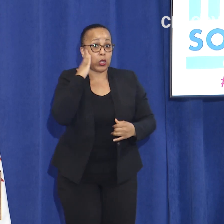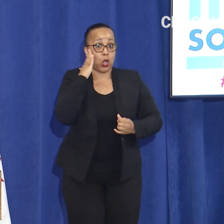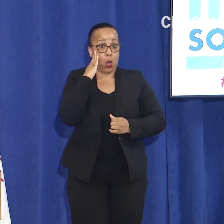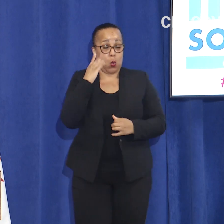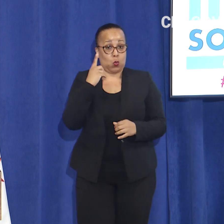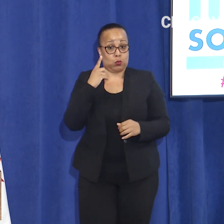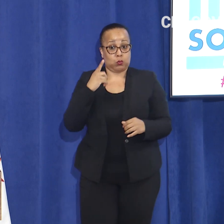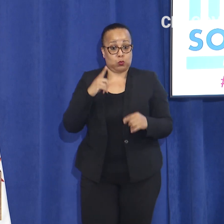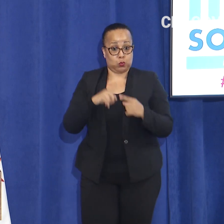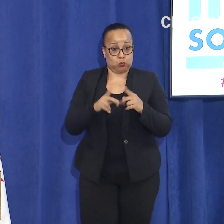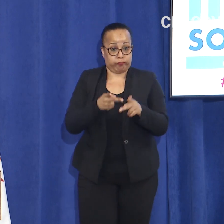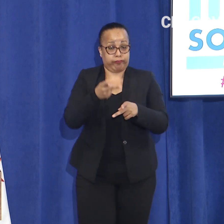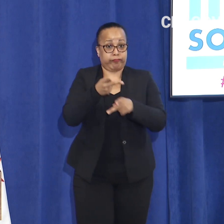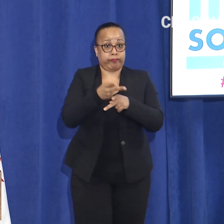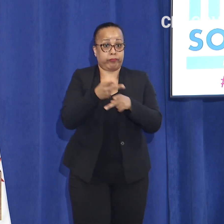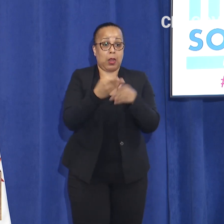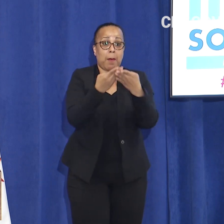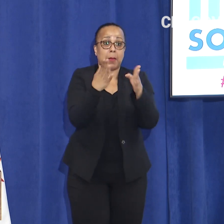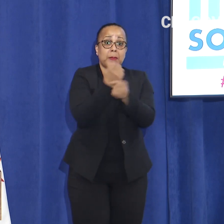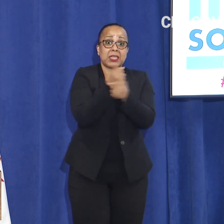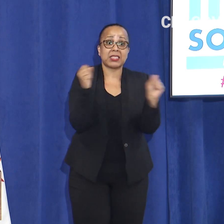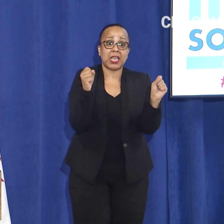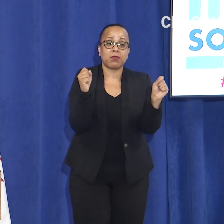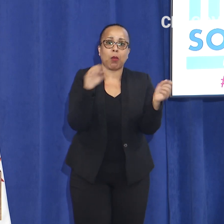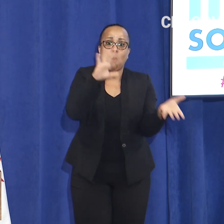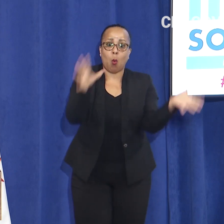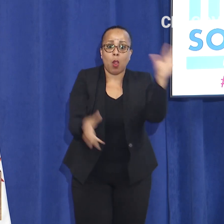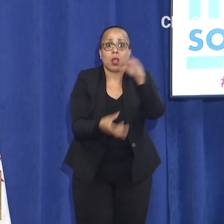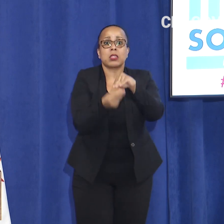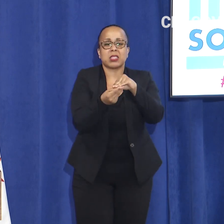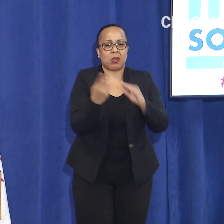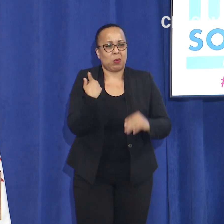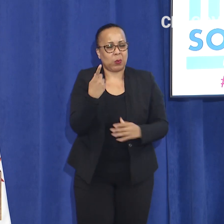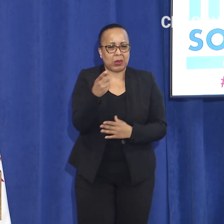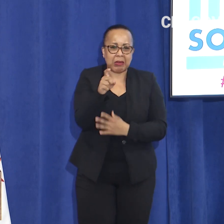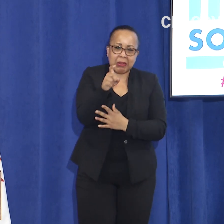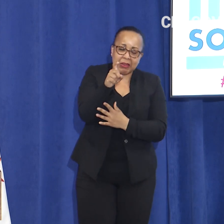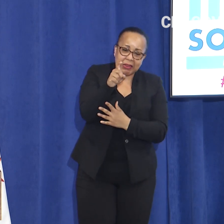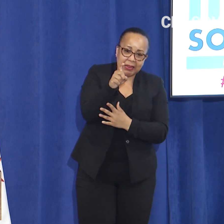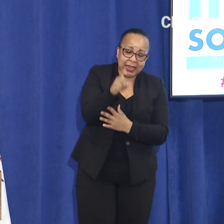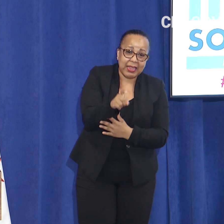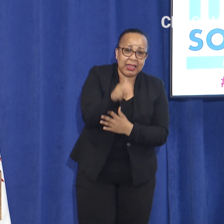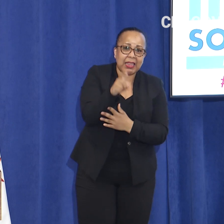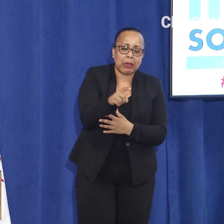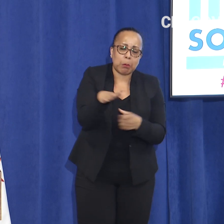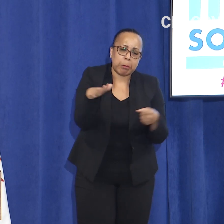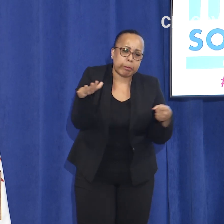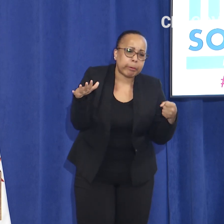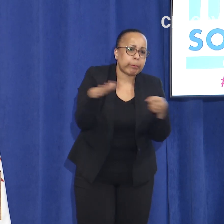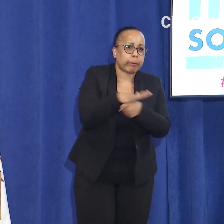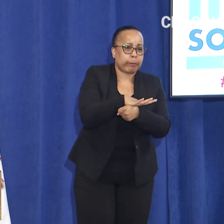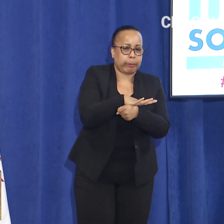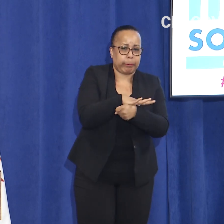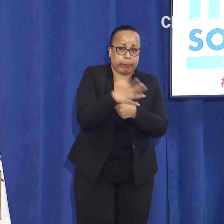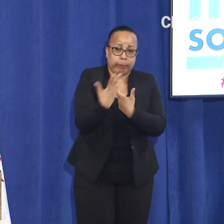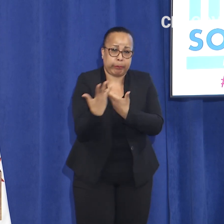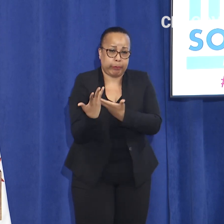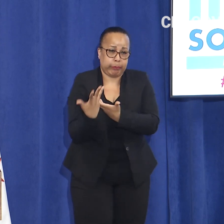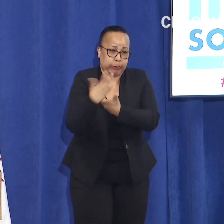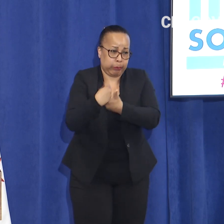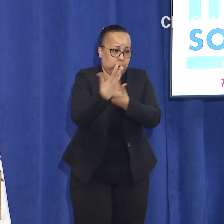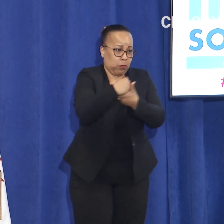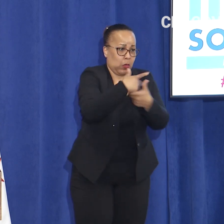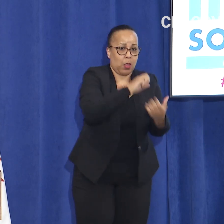to address public safety holistically, we need a whole, all-in approach. And